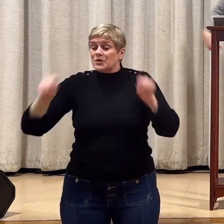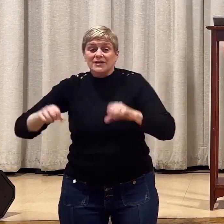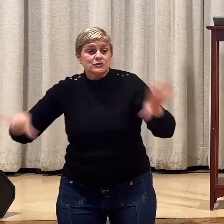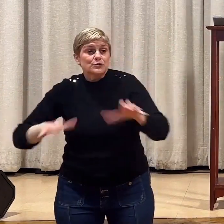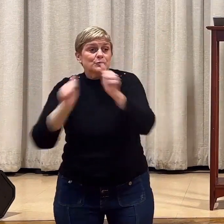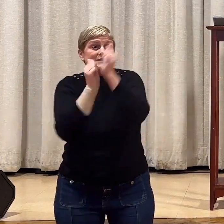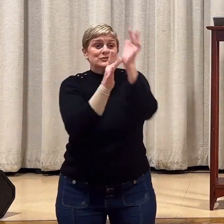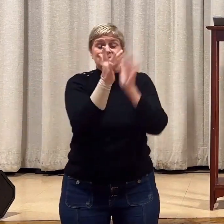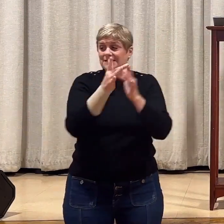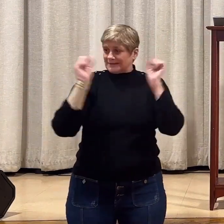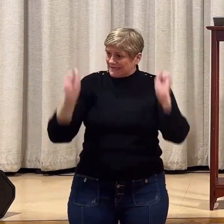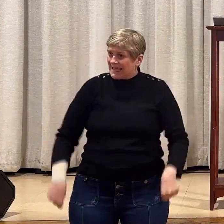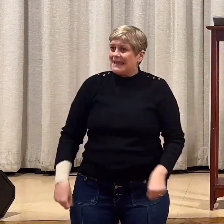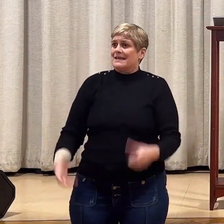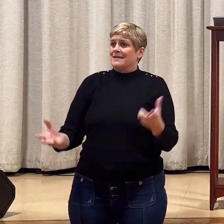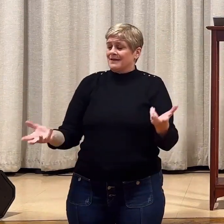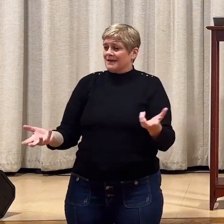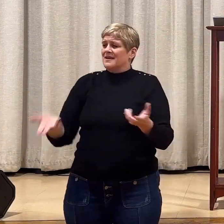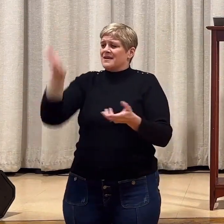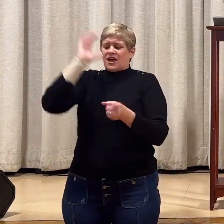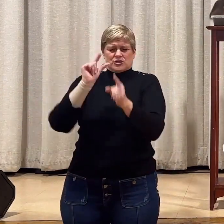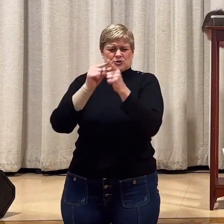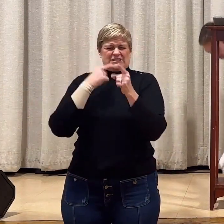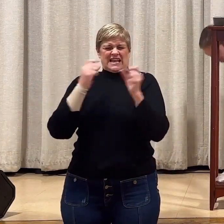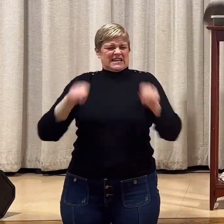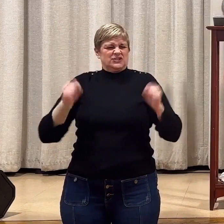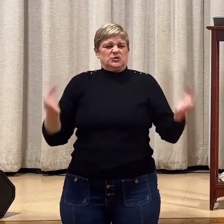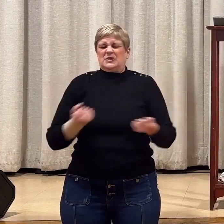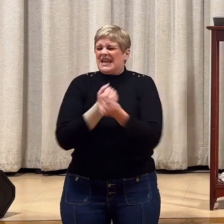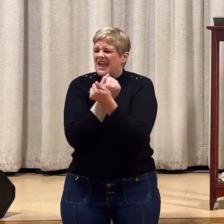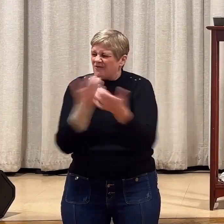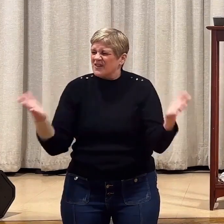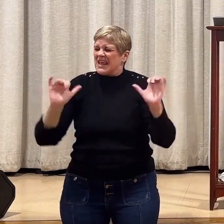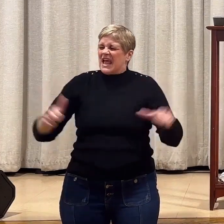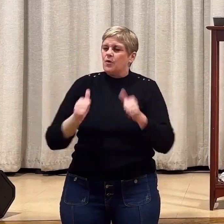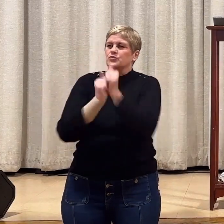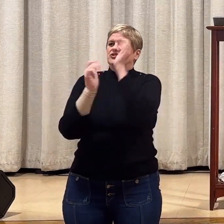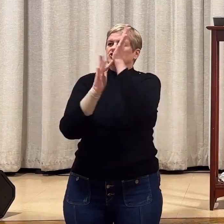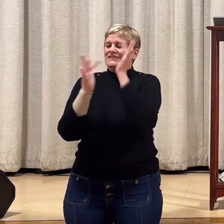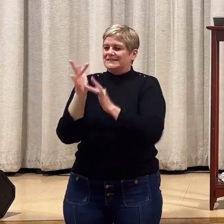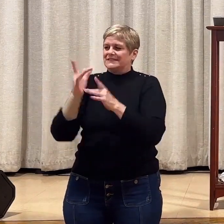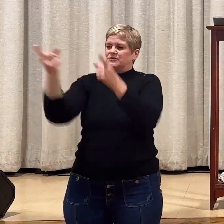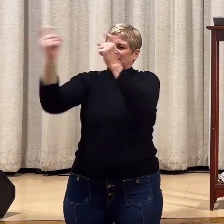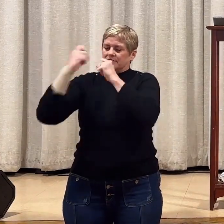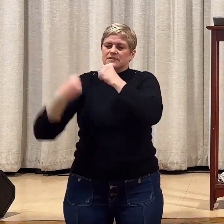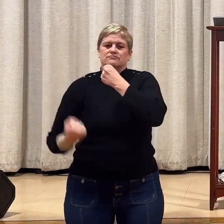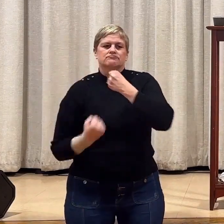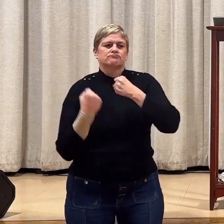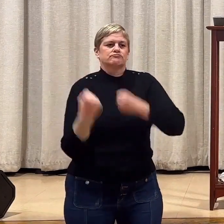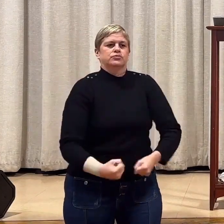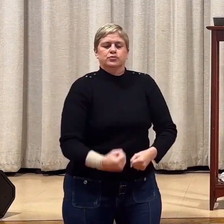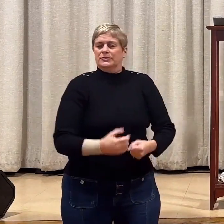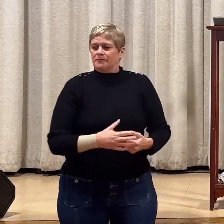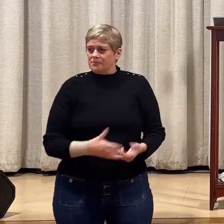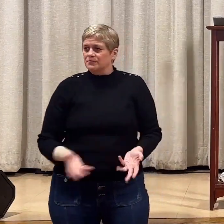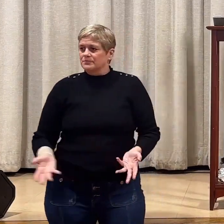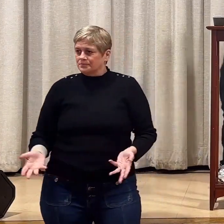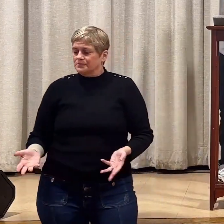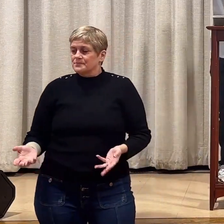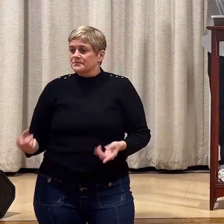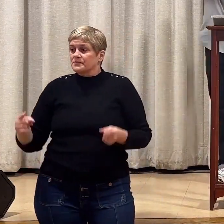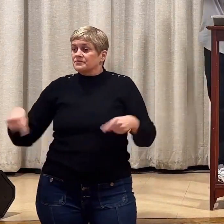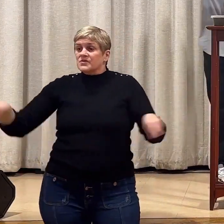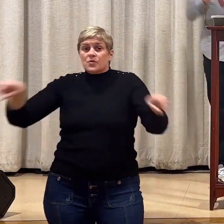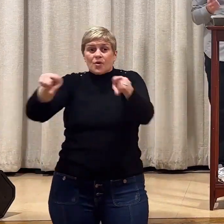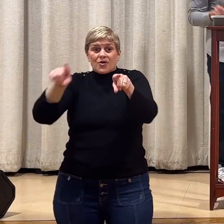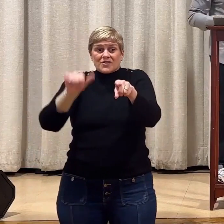it through Christ. Guys, the Word of God says, I can do all things through Christ who strengthens me. Now, let me tell you this. We have